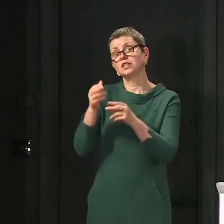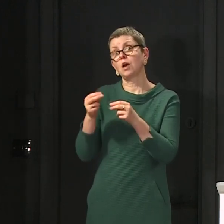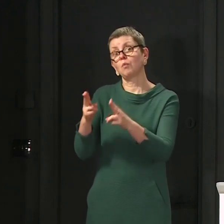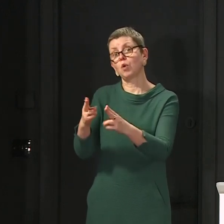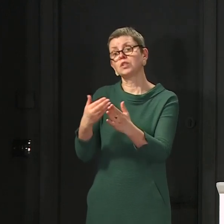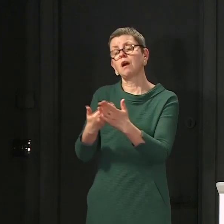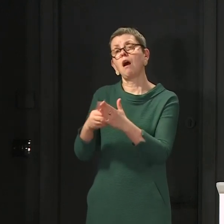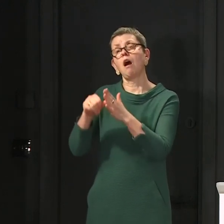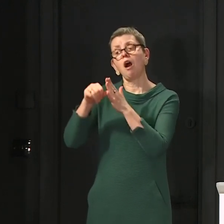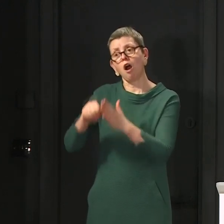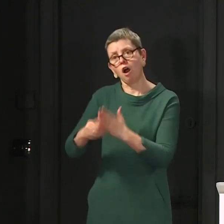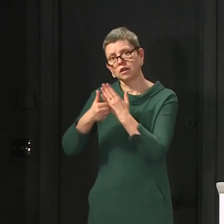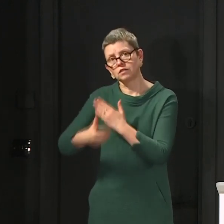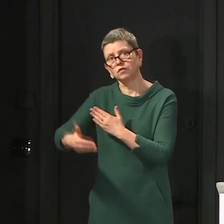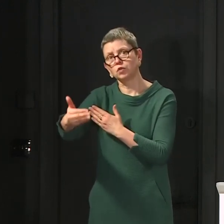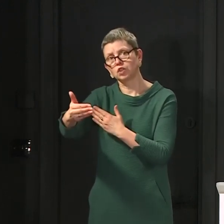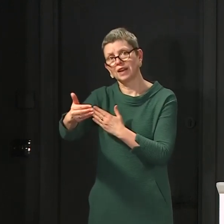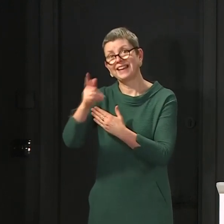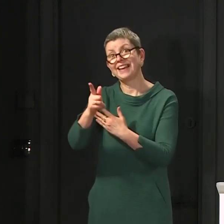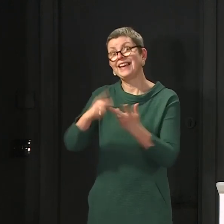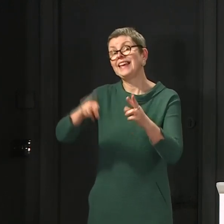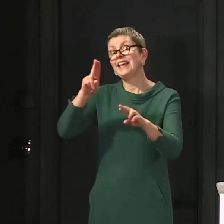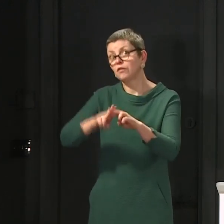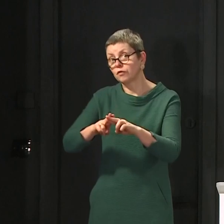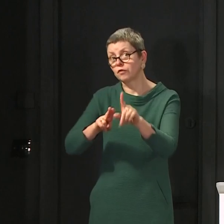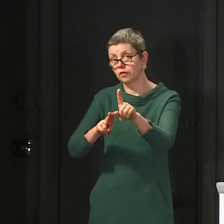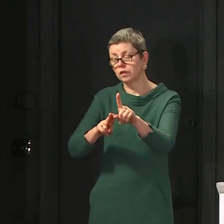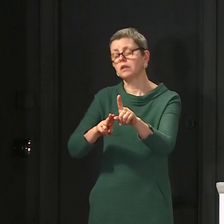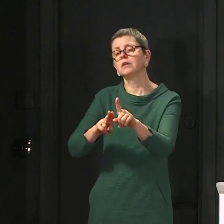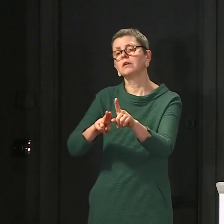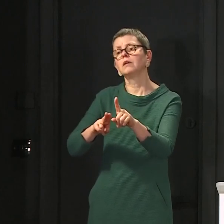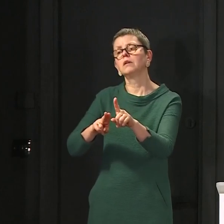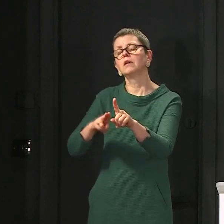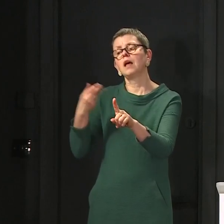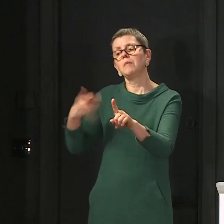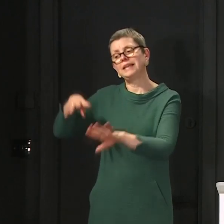sustain in the future is if decisions are being taken and